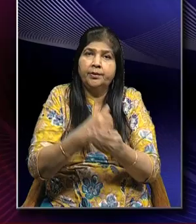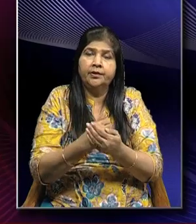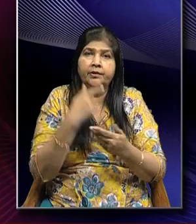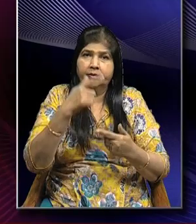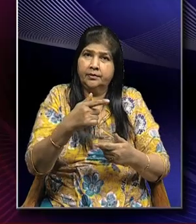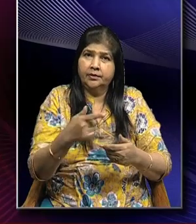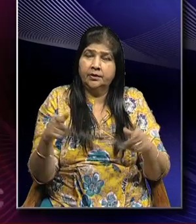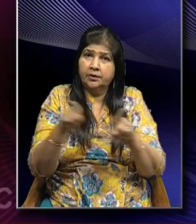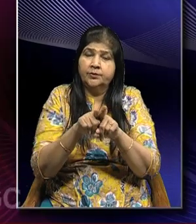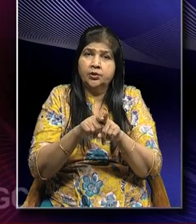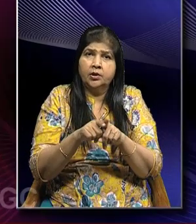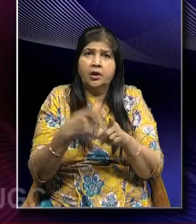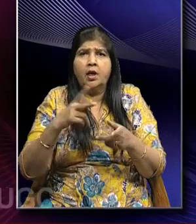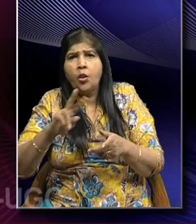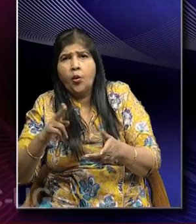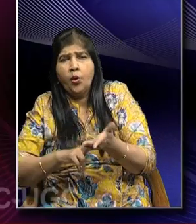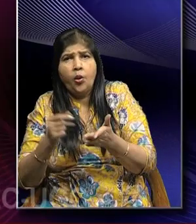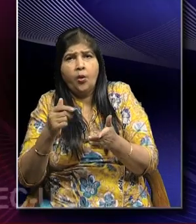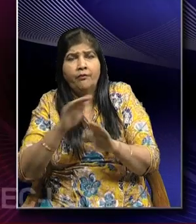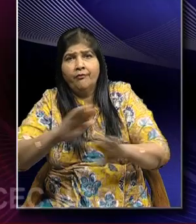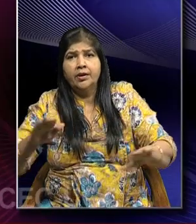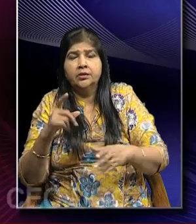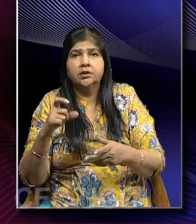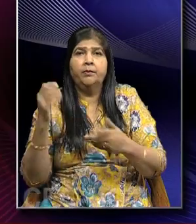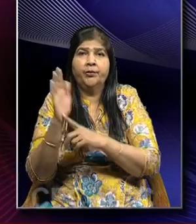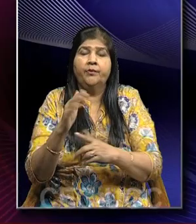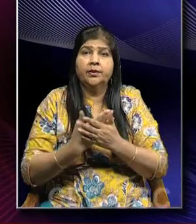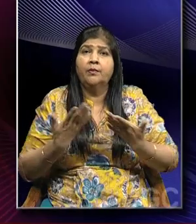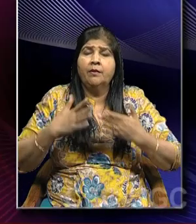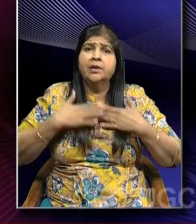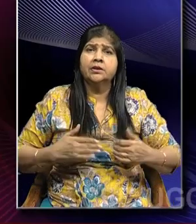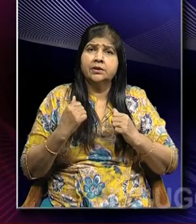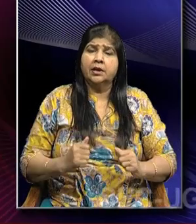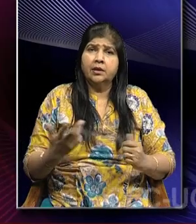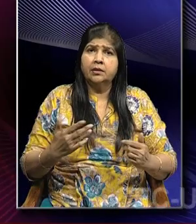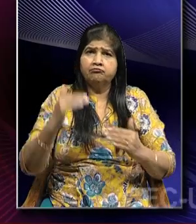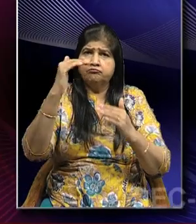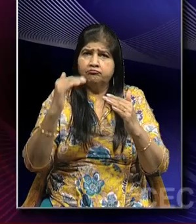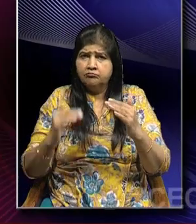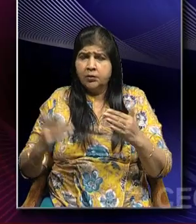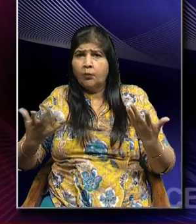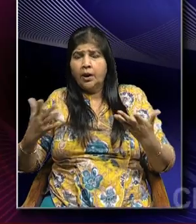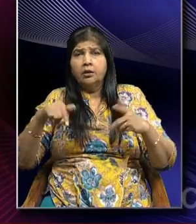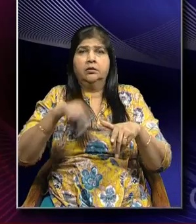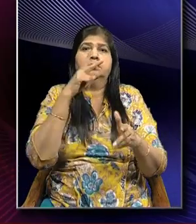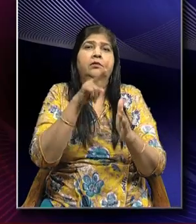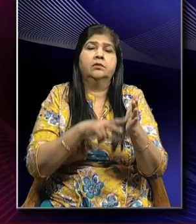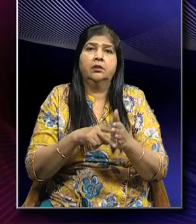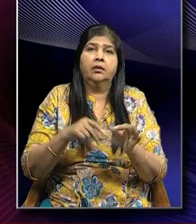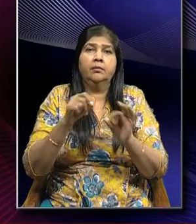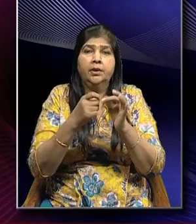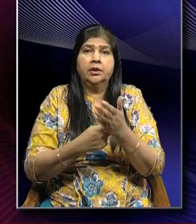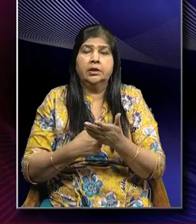to non-financial performance of the company, where do we stand? It is the BRSR reporting which is telling